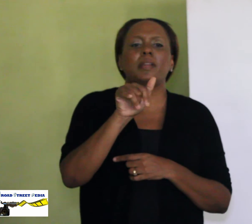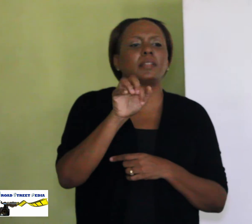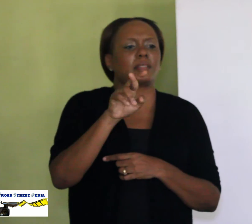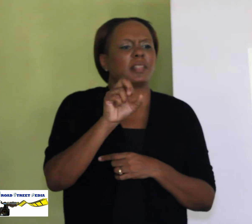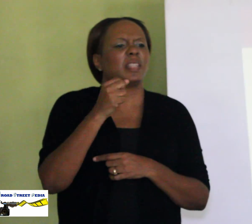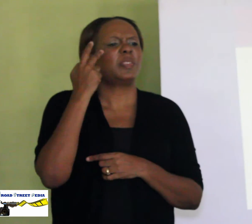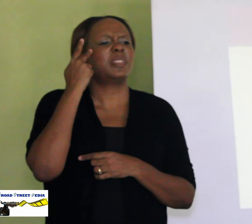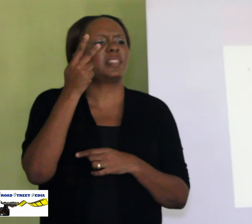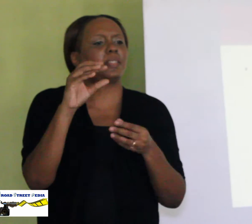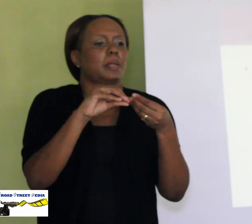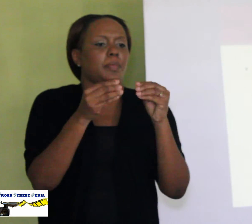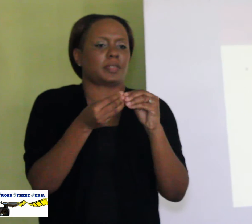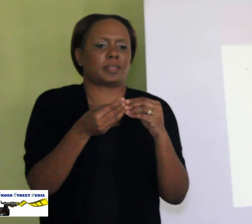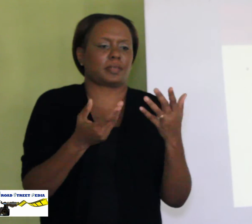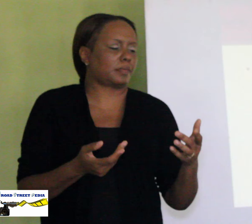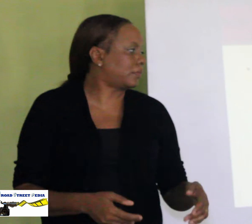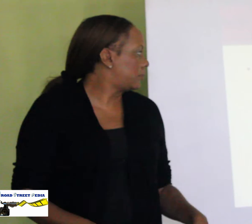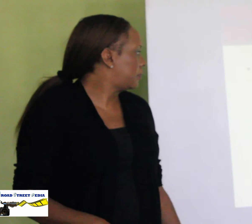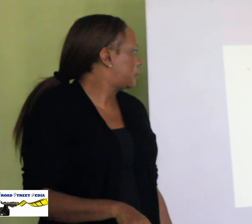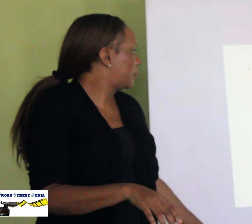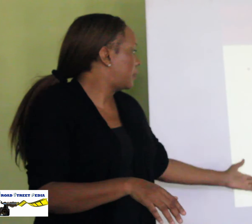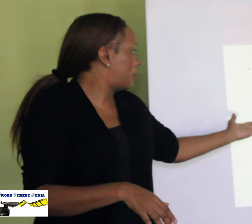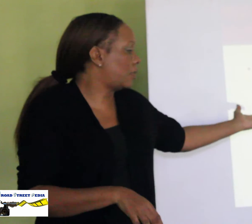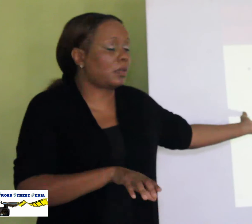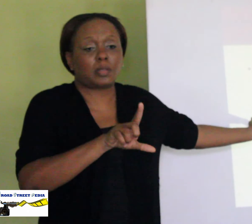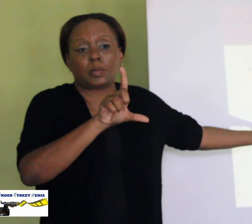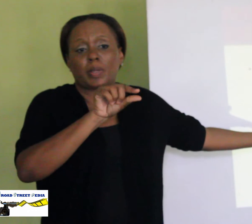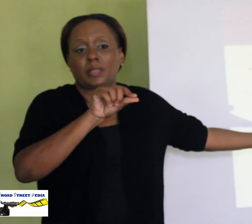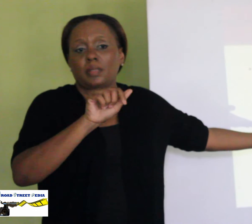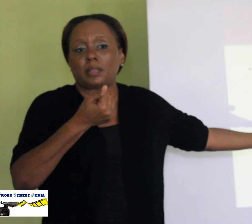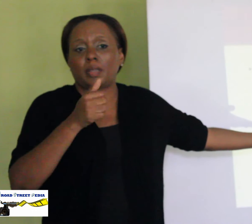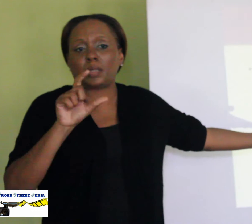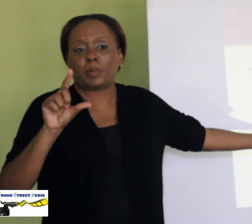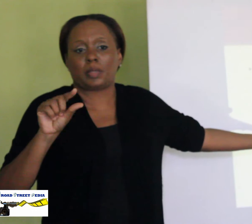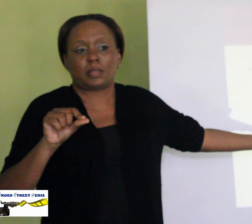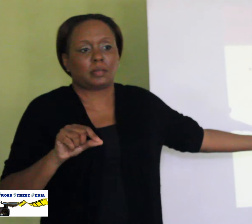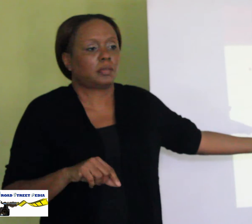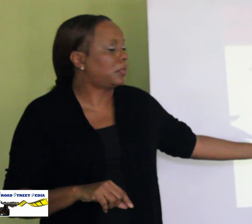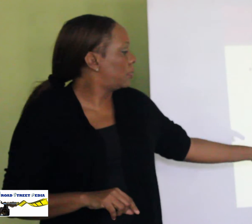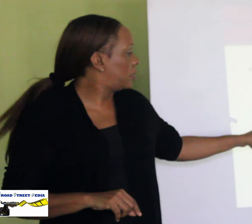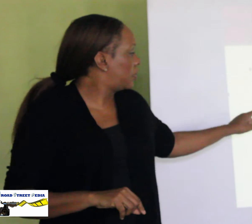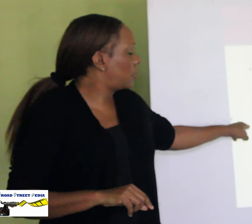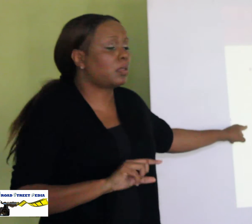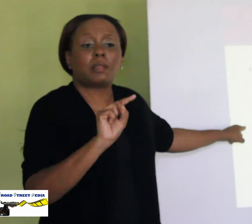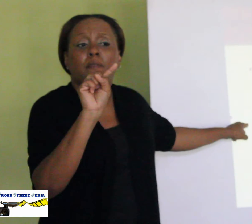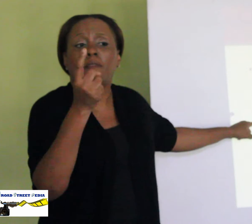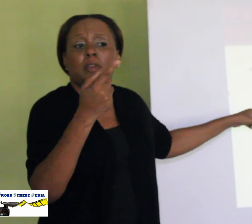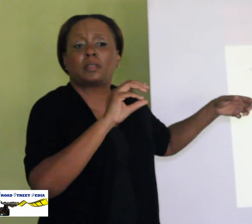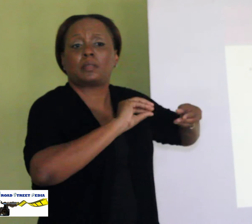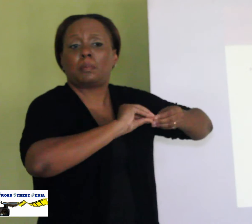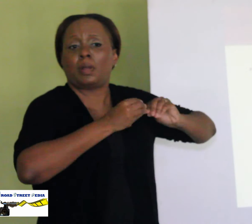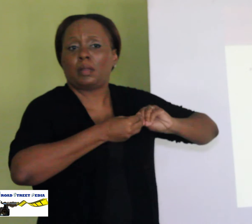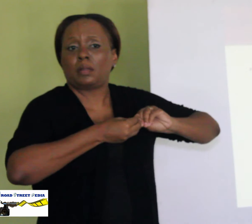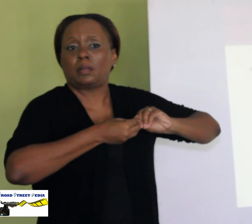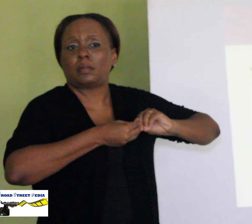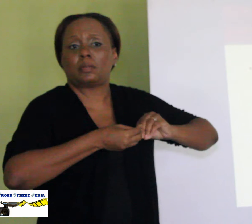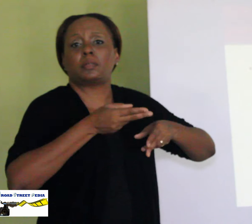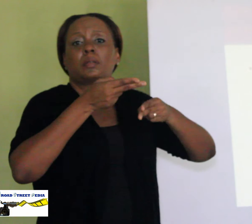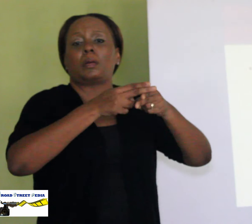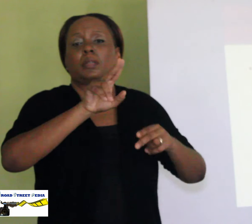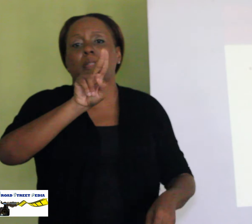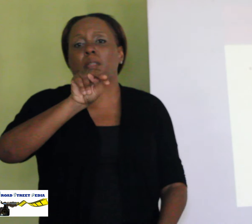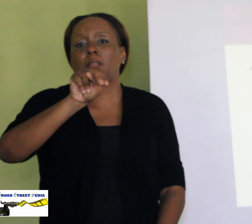10, and we have 20. The first number is depicted by, it's called